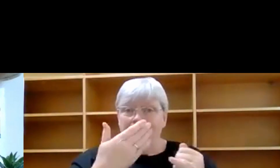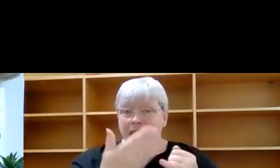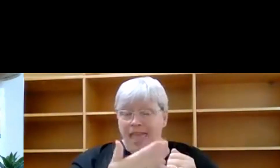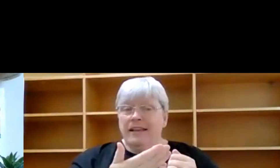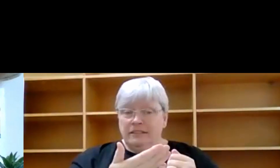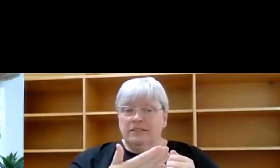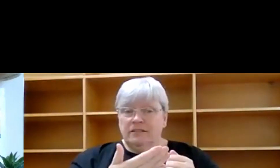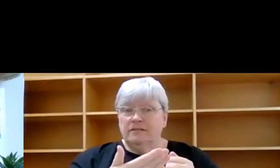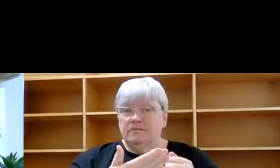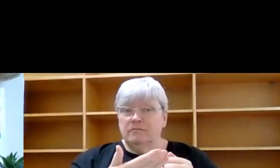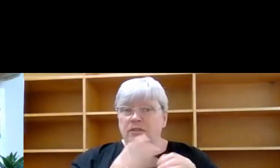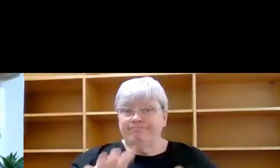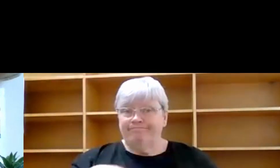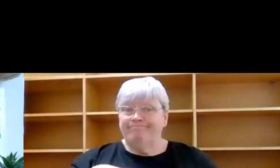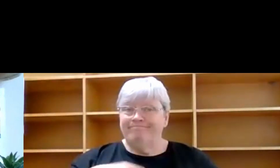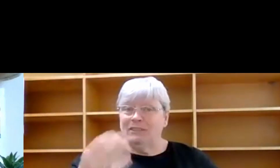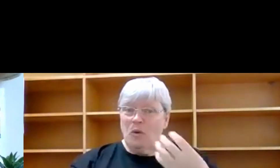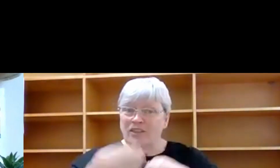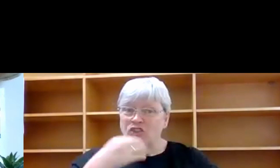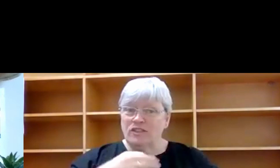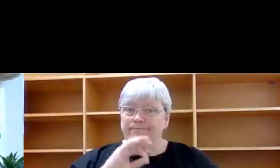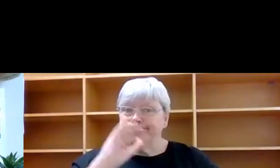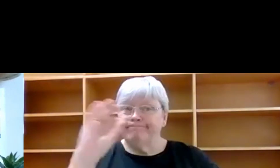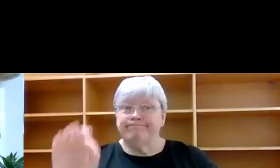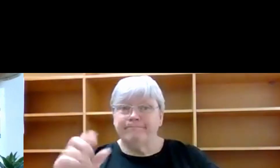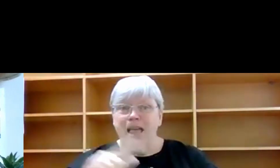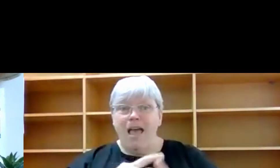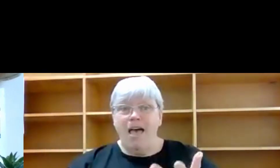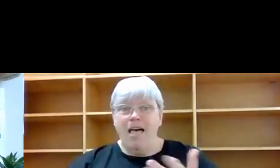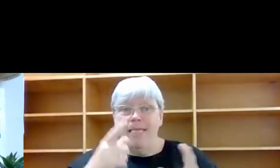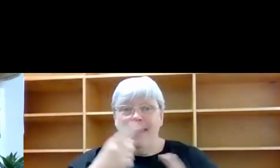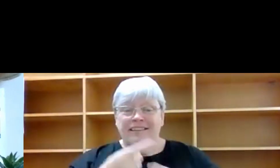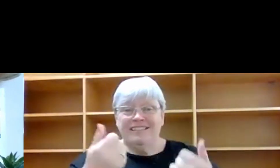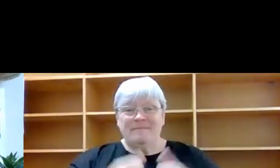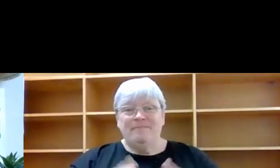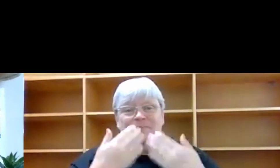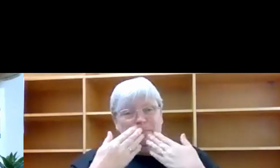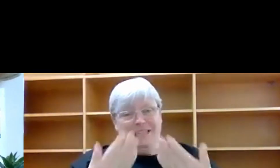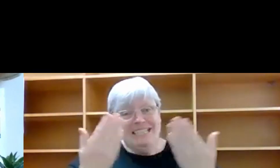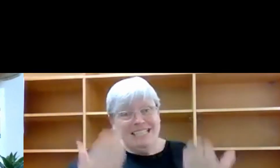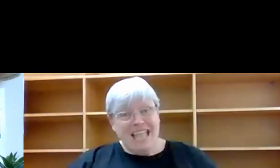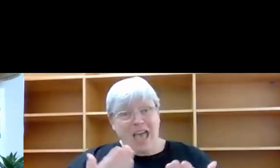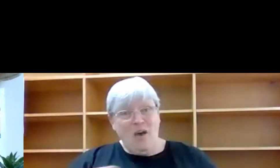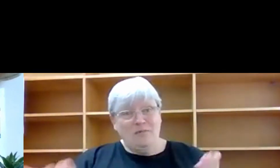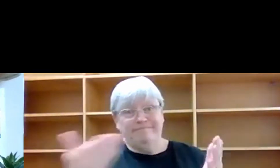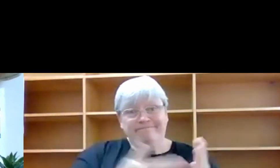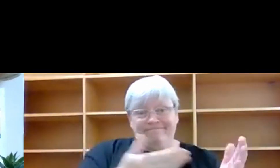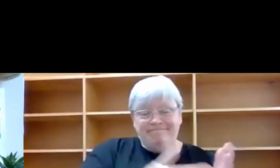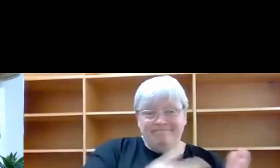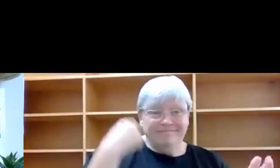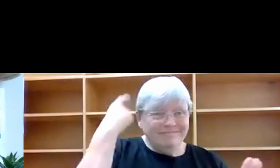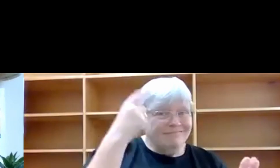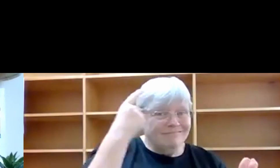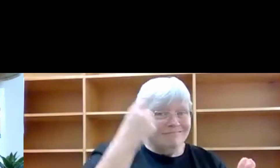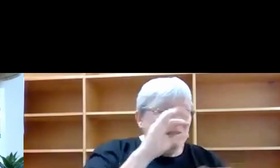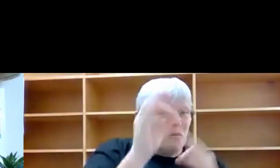be taking your questions, putting them to Alex at that point. So please start getting your thinking caps on, and I'm sure